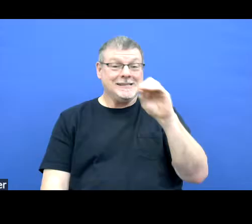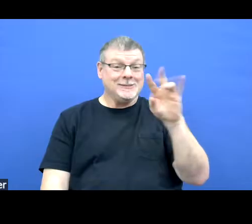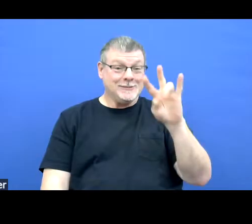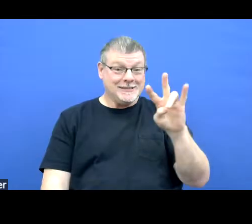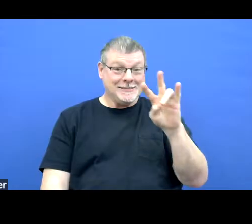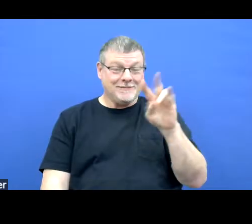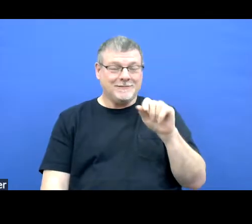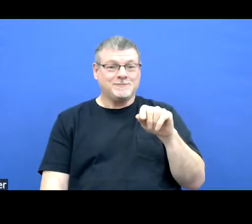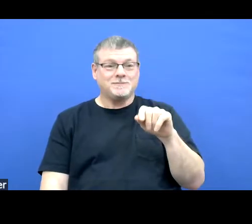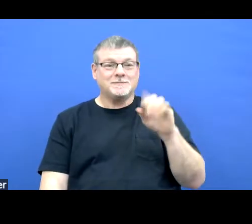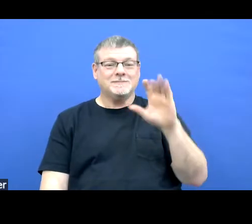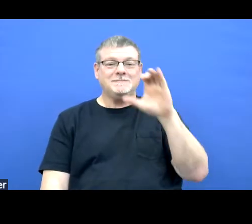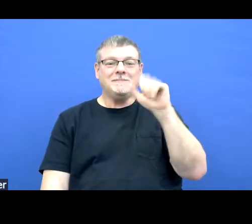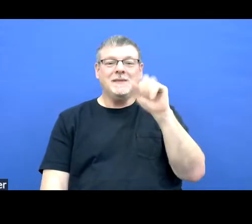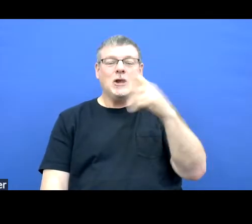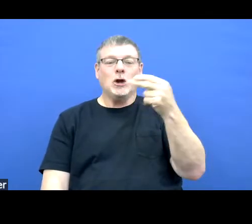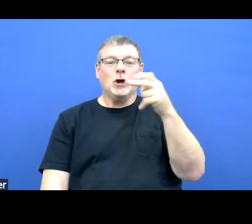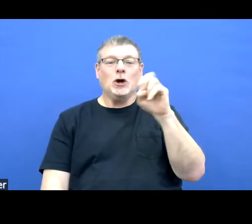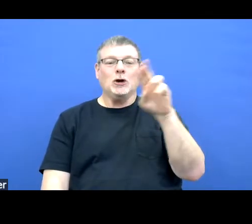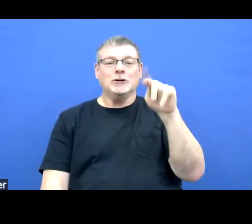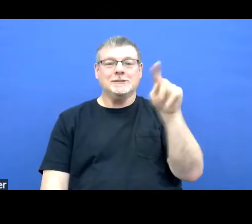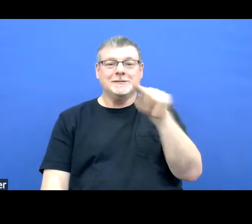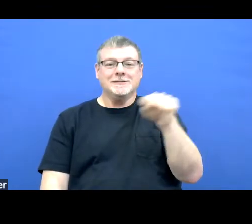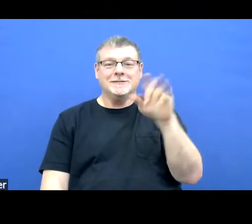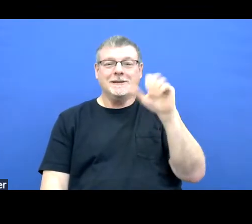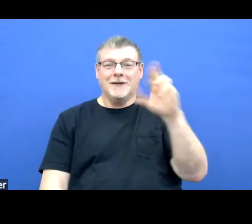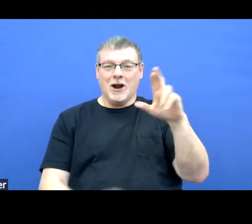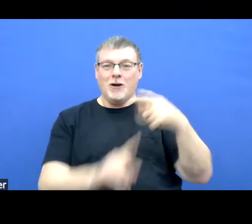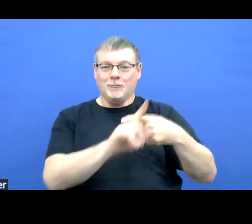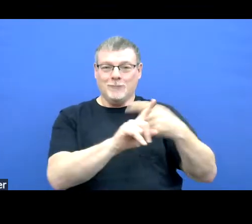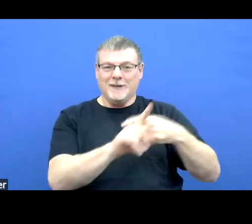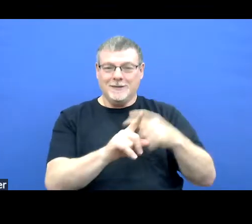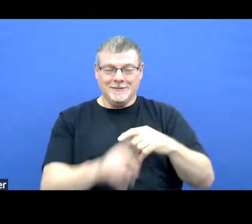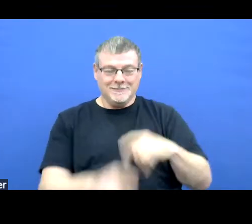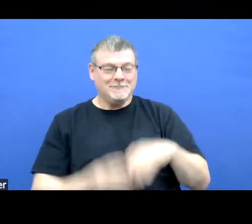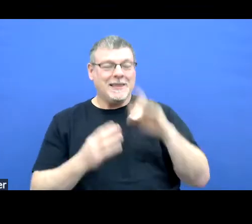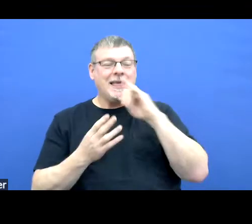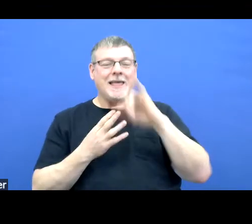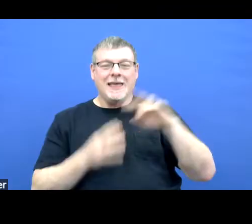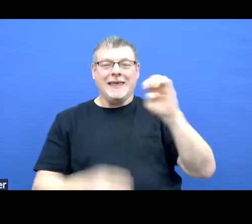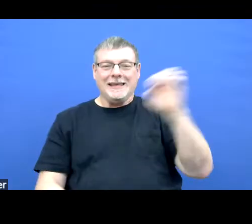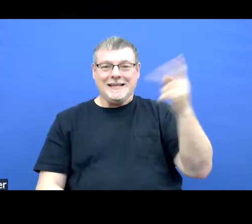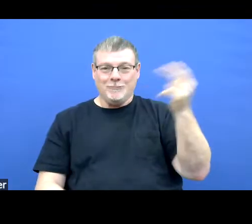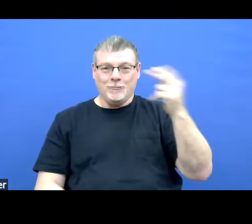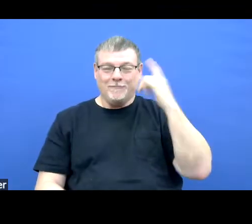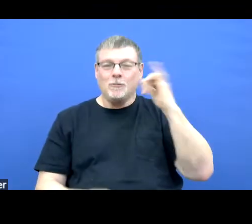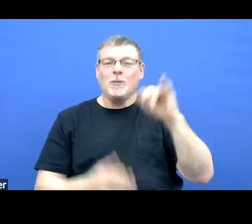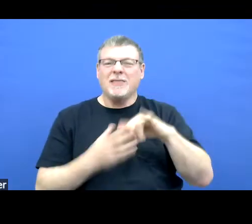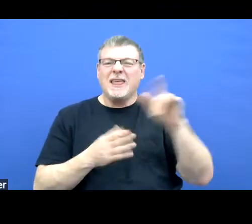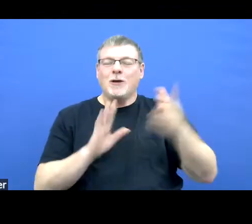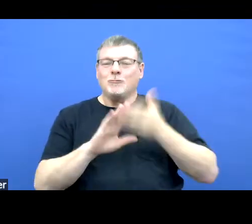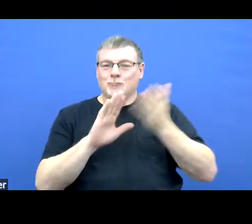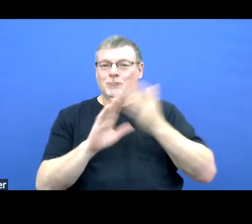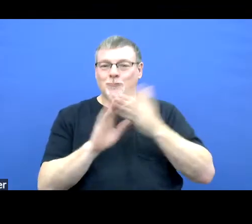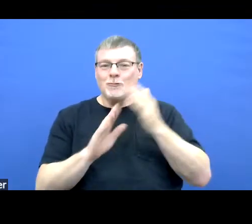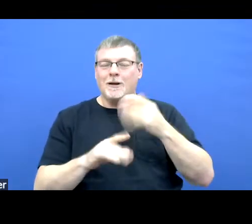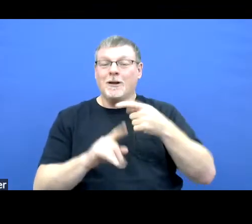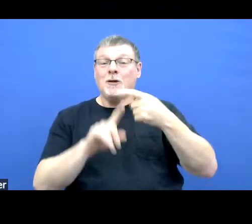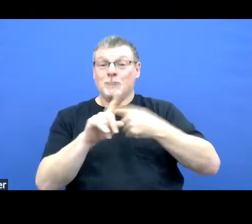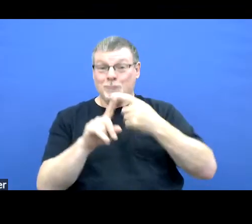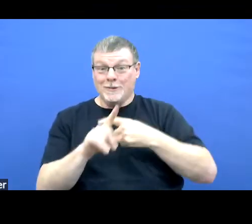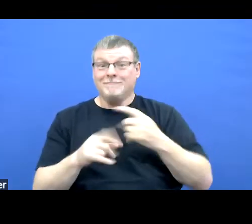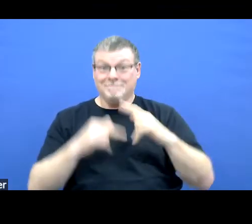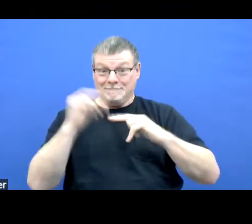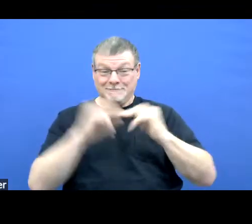2026-007 Hertz Car Rental, 2199 East Henrietta Road to operate a car rental facility. All